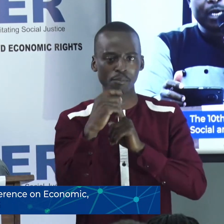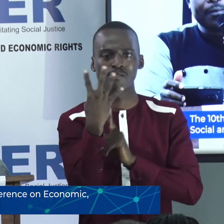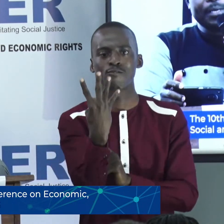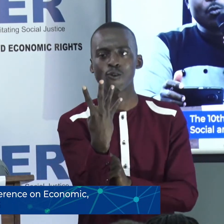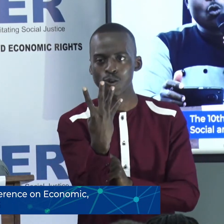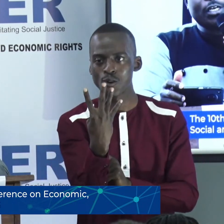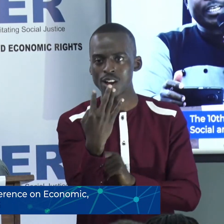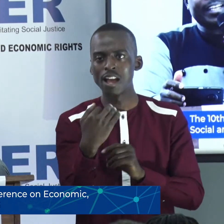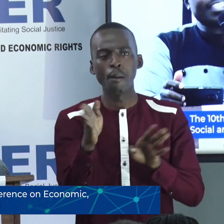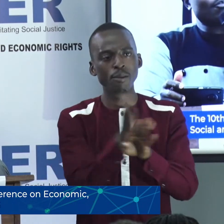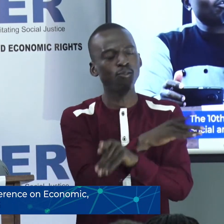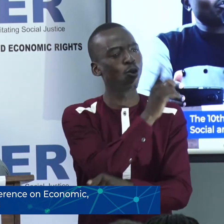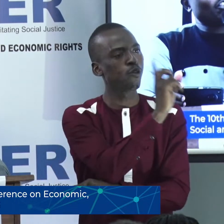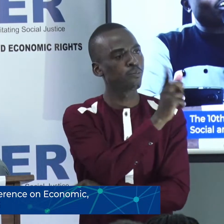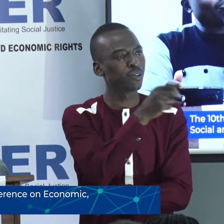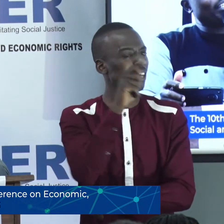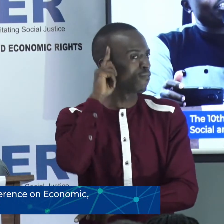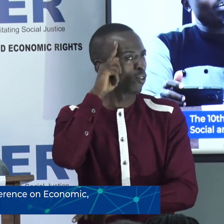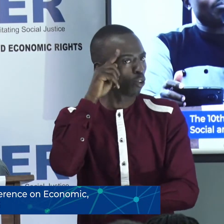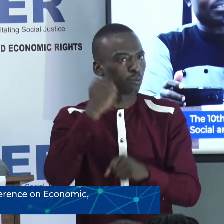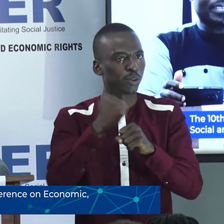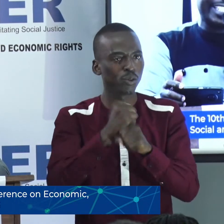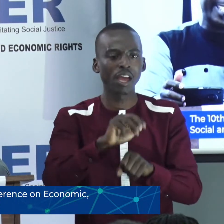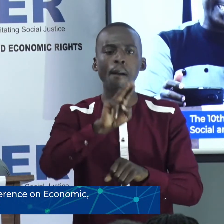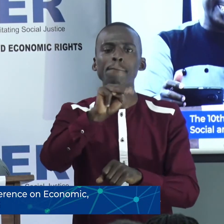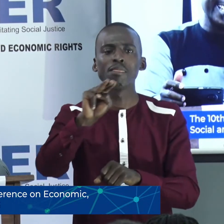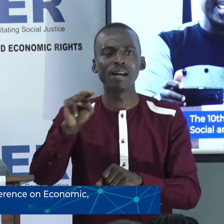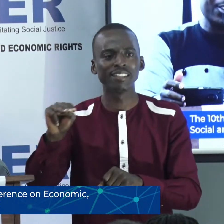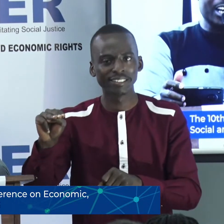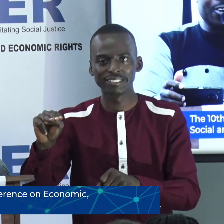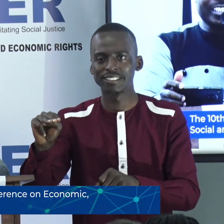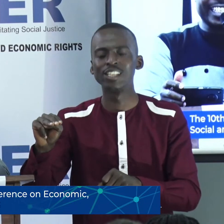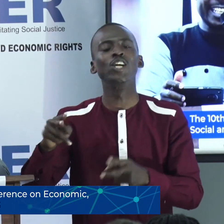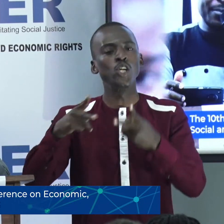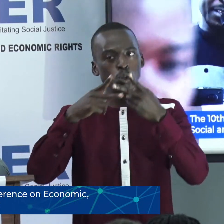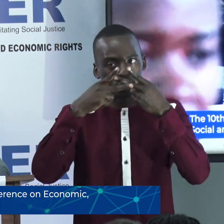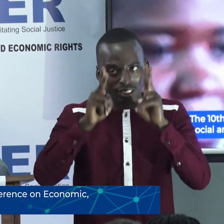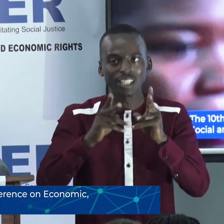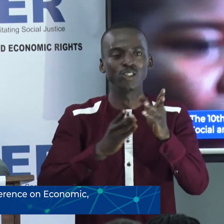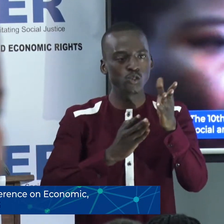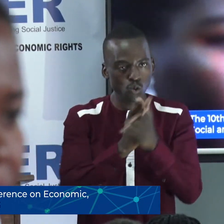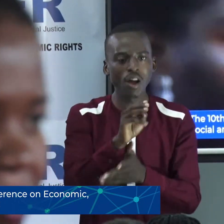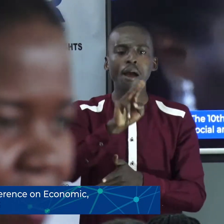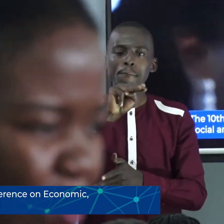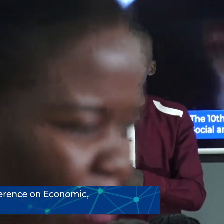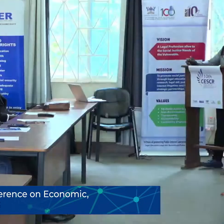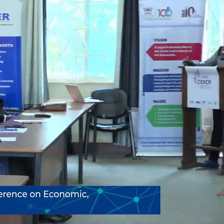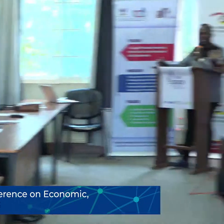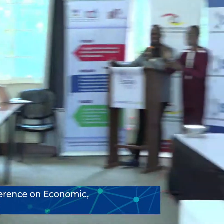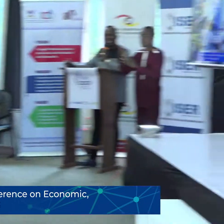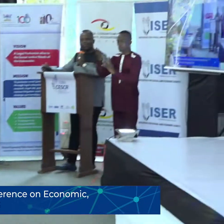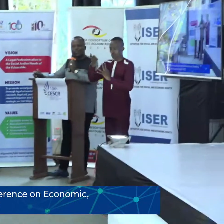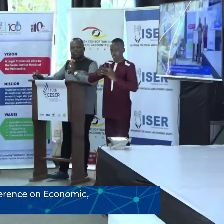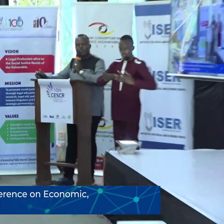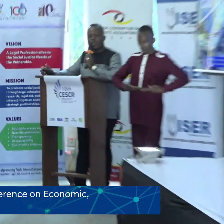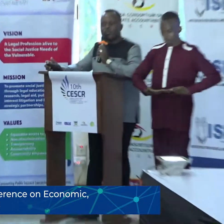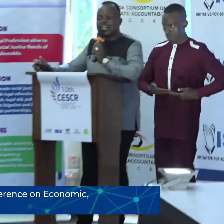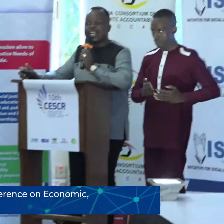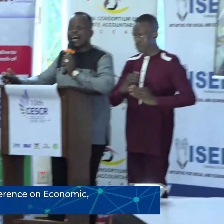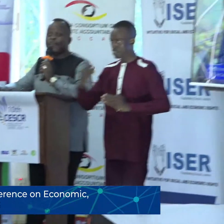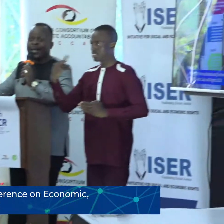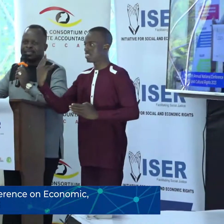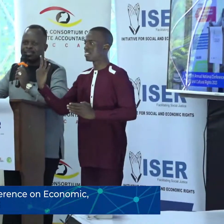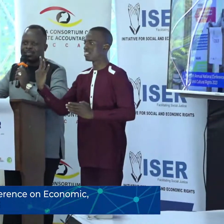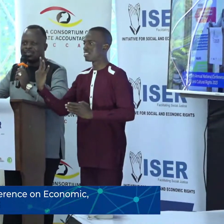We had been warned that if you thought you have been doing mathematics, you're now starting mathematics. Between baby class and P3, we were